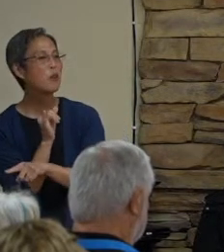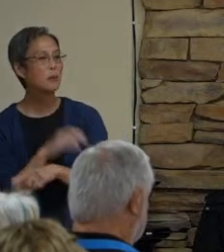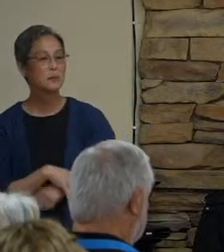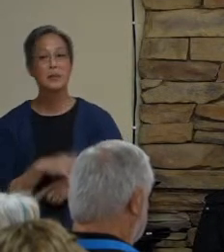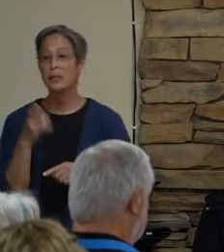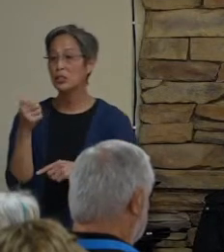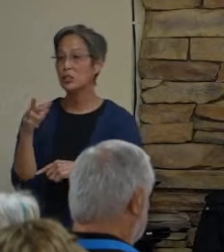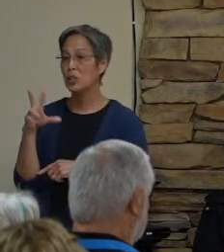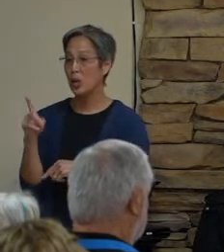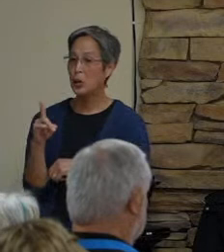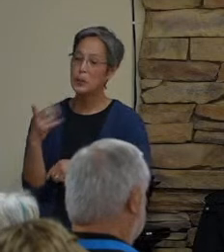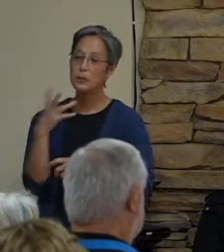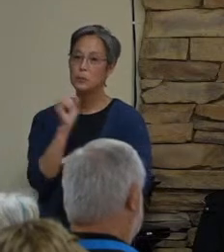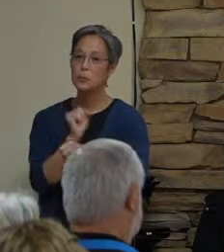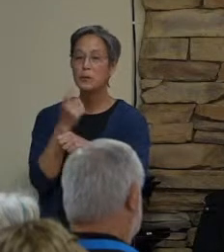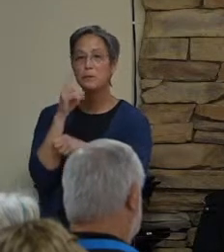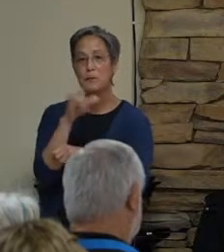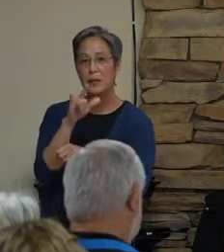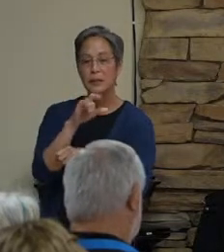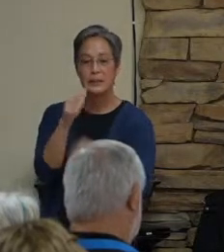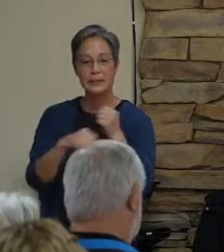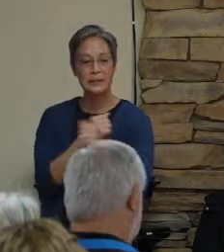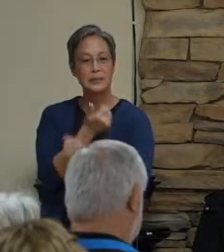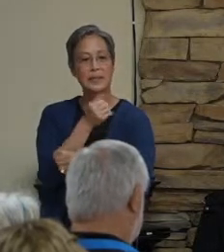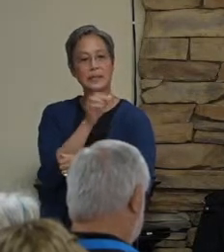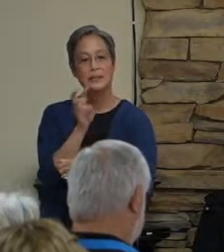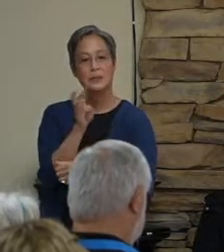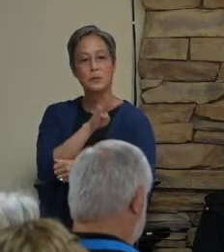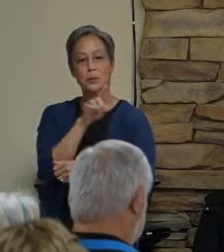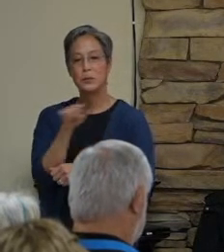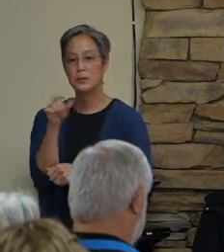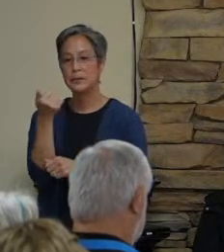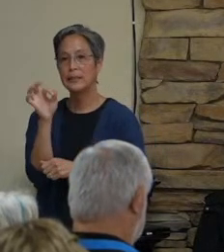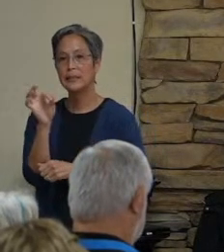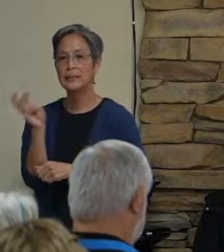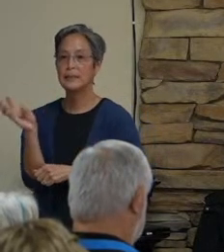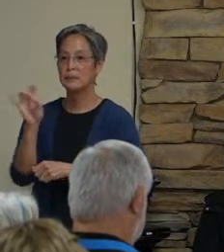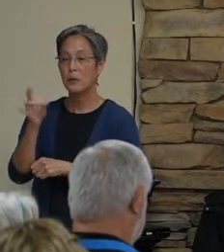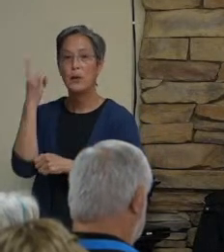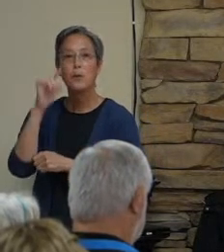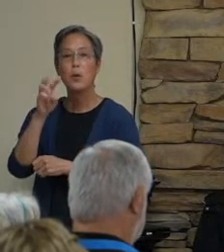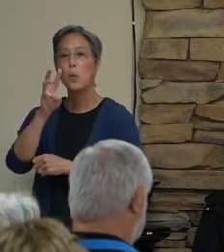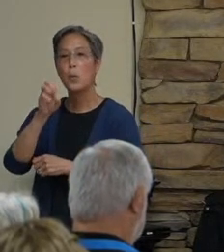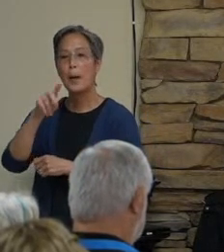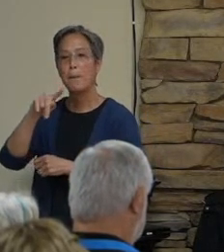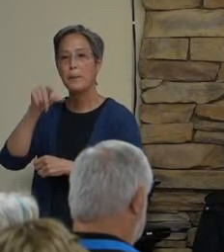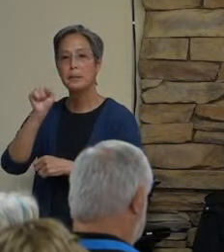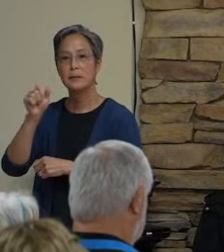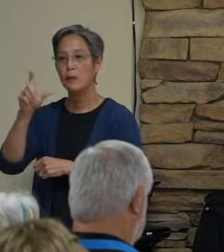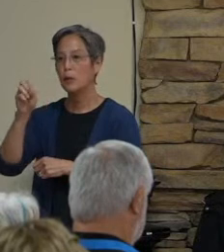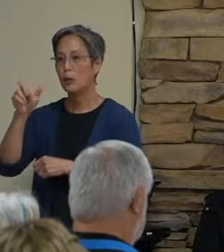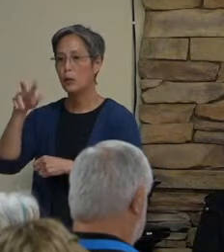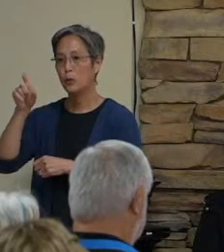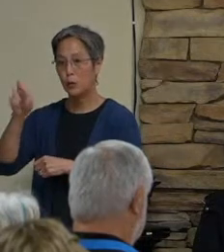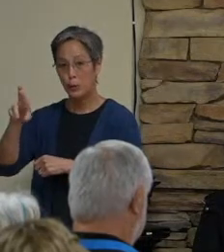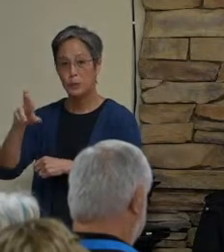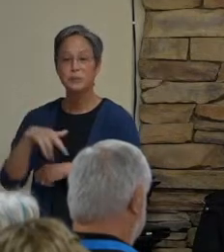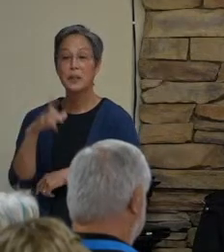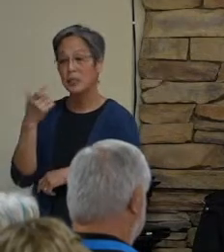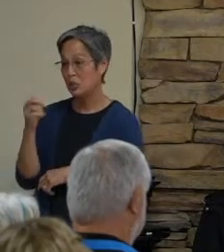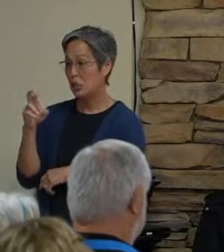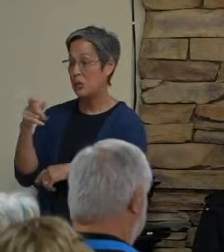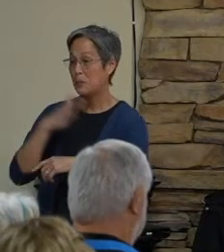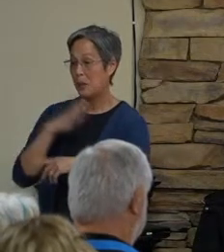in the Air Force from the years 1964 through 1968 as a weapons loader. Gerald, it is my absolute